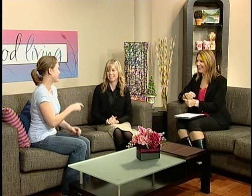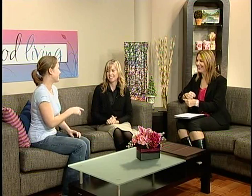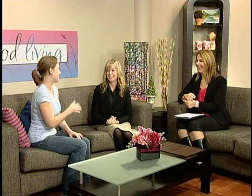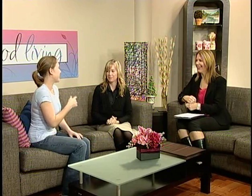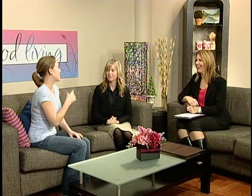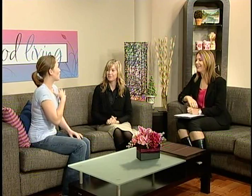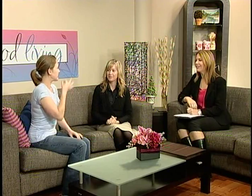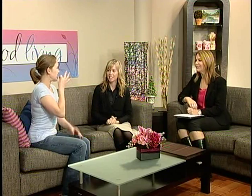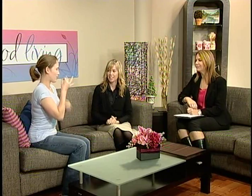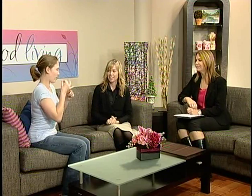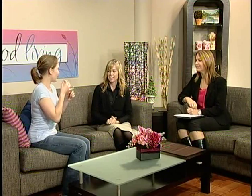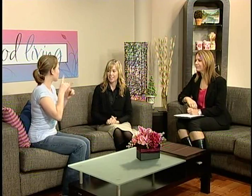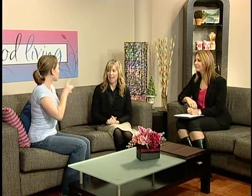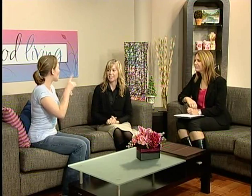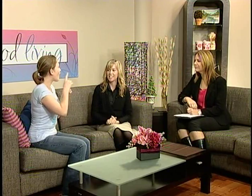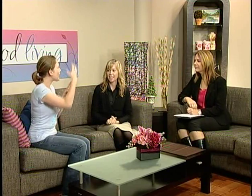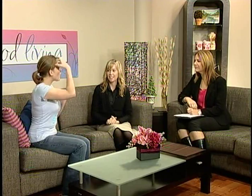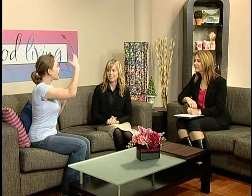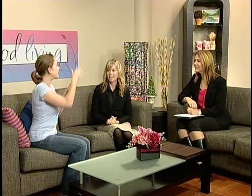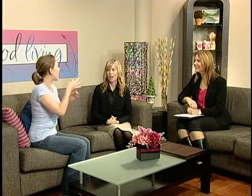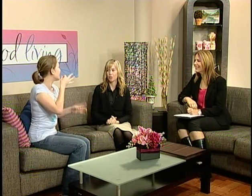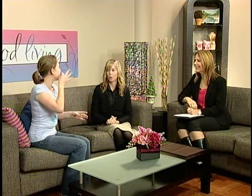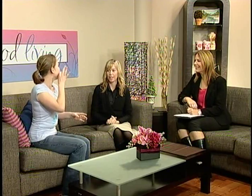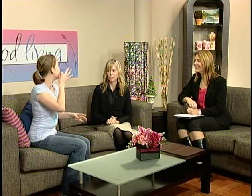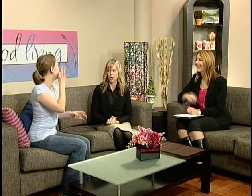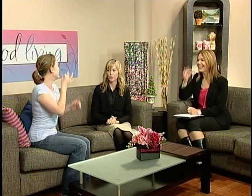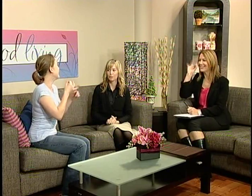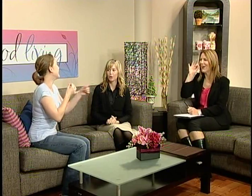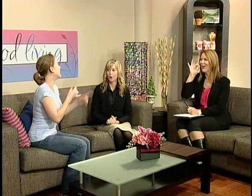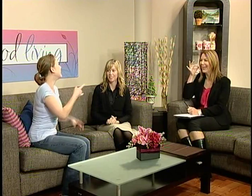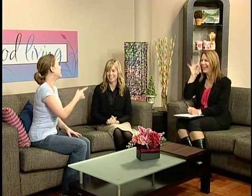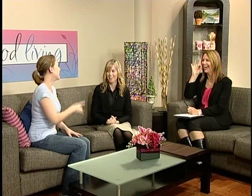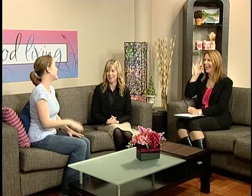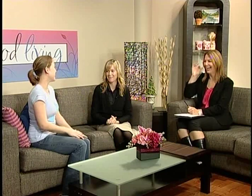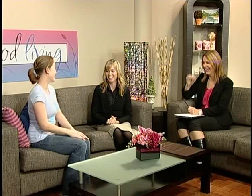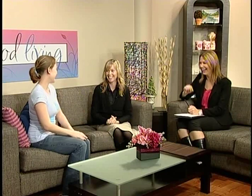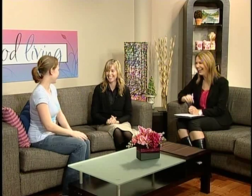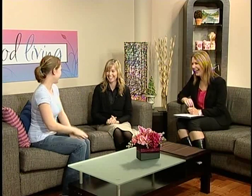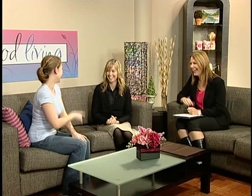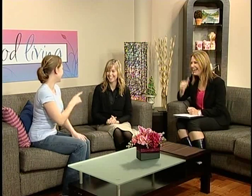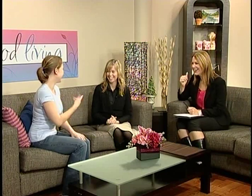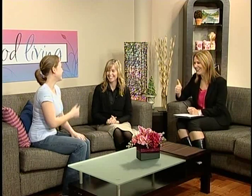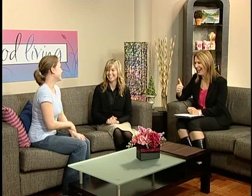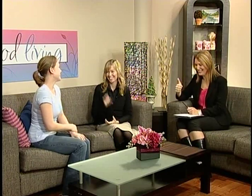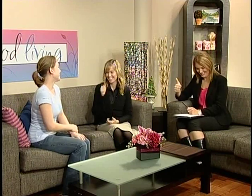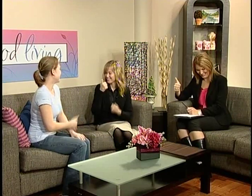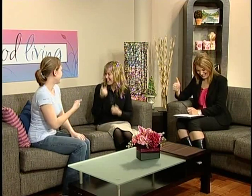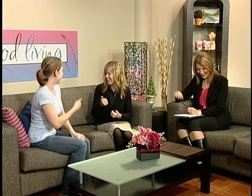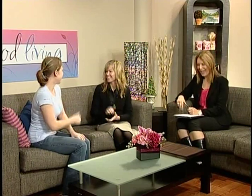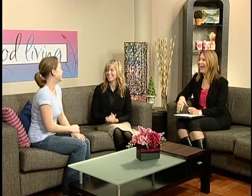Yeah, it is, yeah. And tea's like the Queen, you know, yes. You're holding the cup up there.